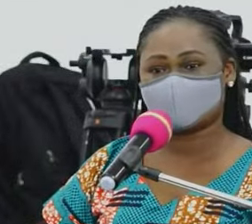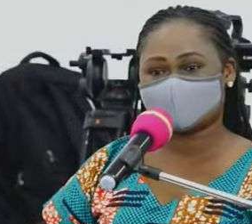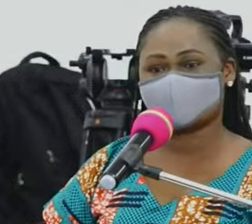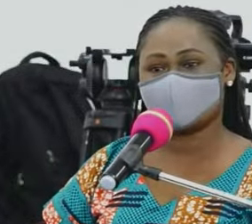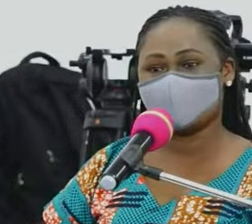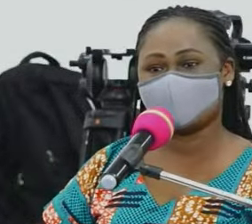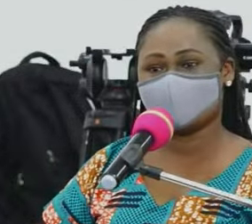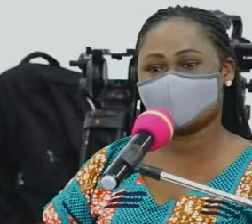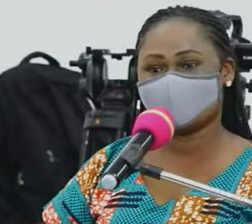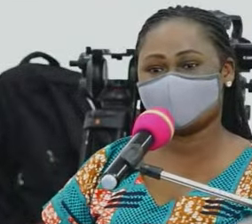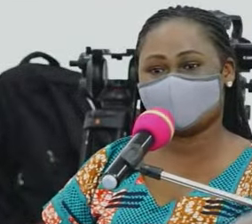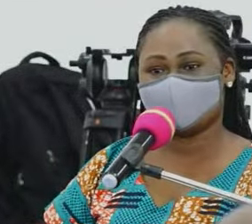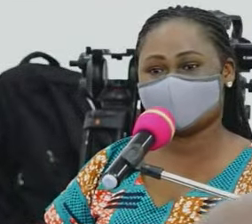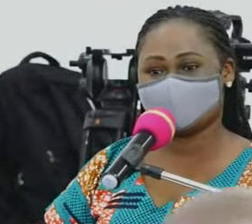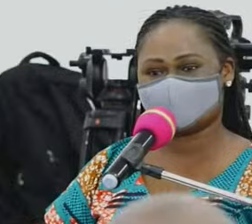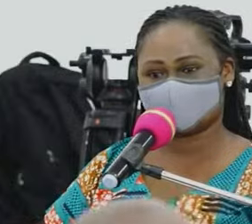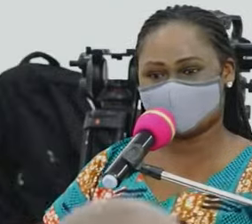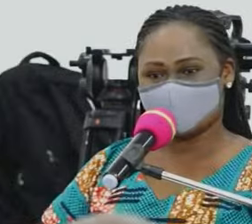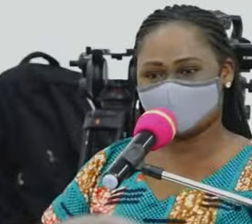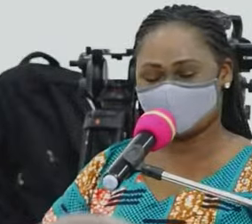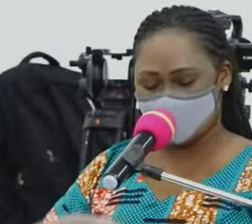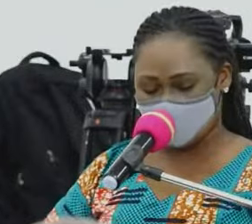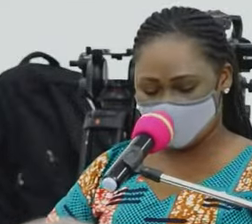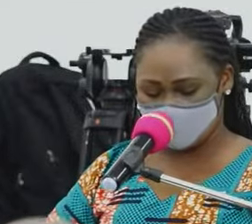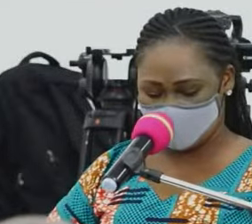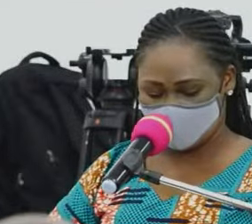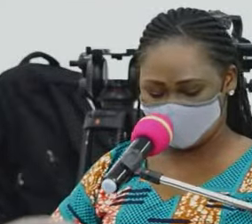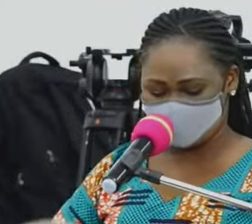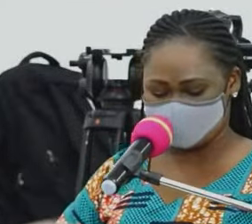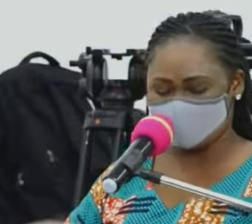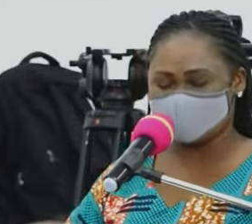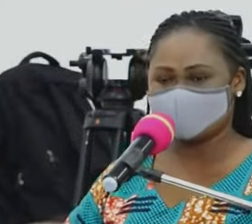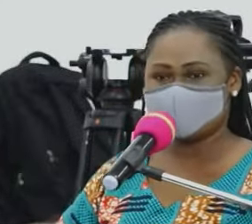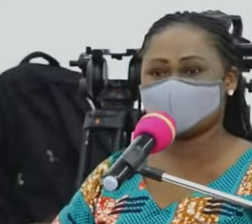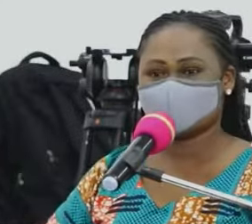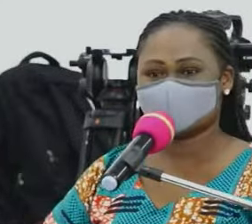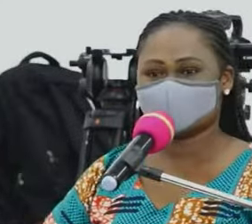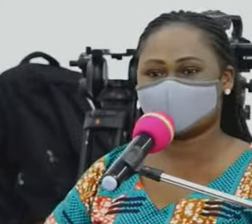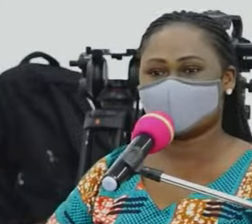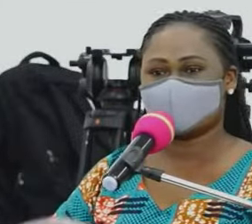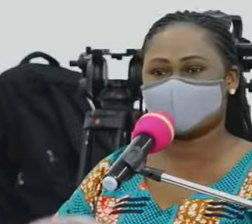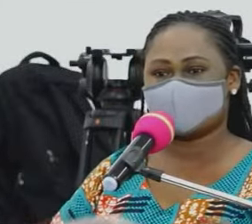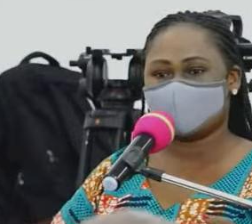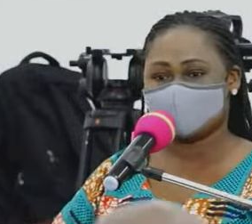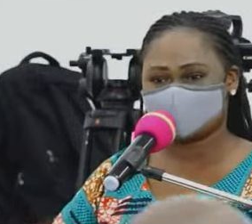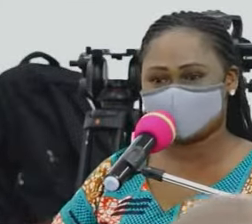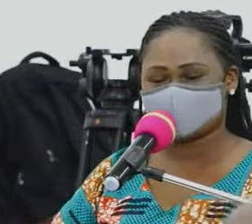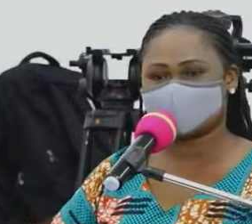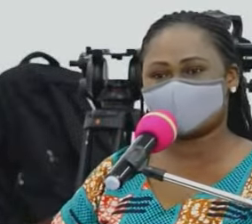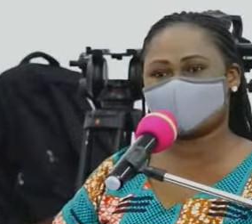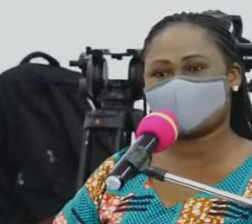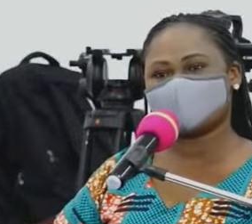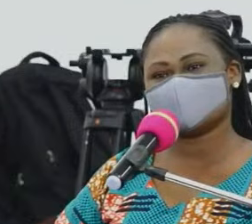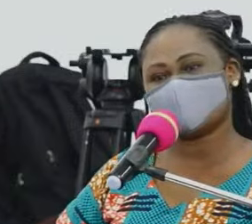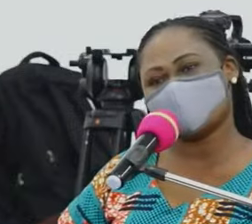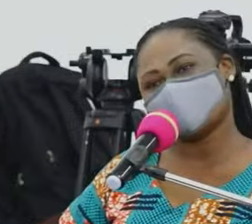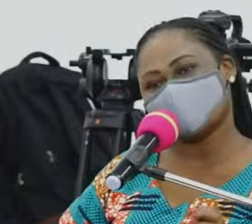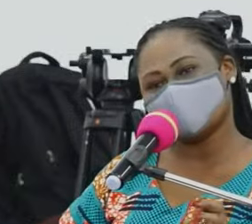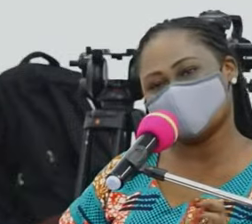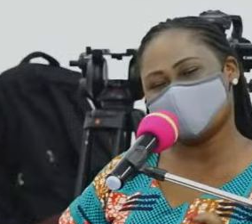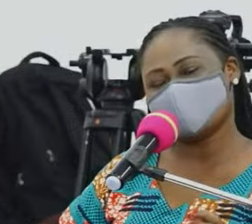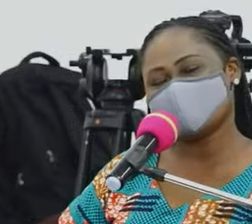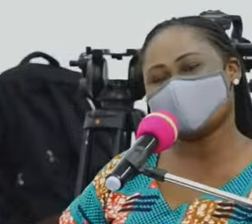law that you are hoping would be amended for the issue to be addressed. Is